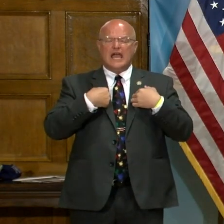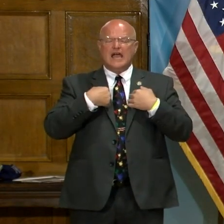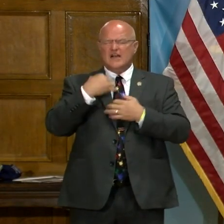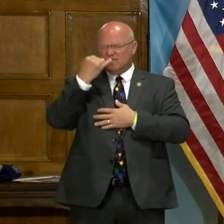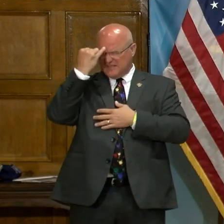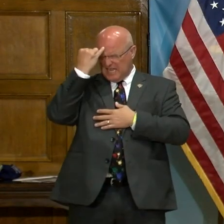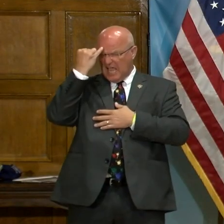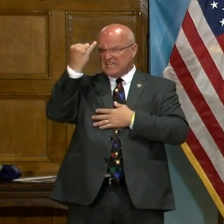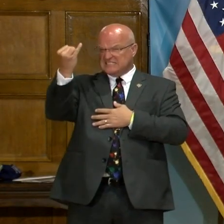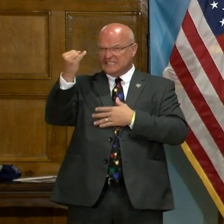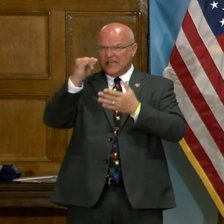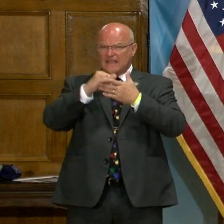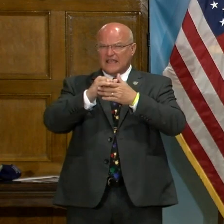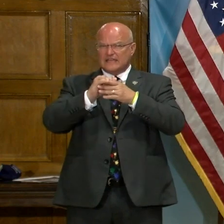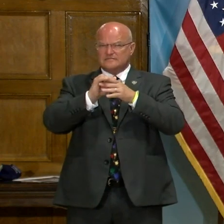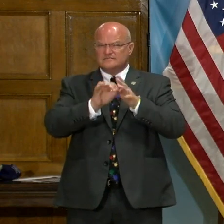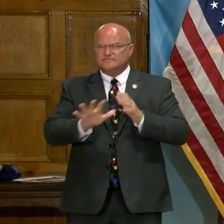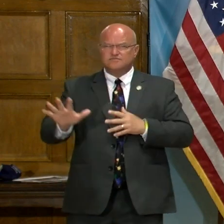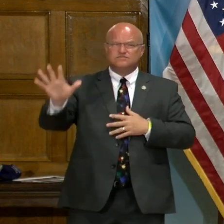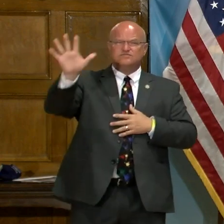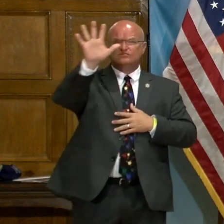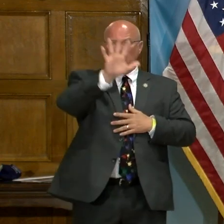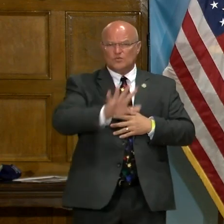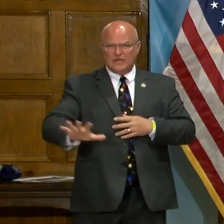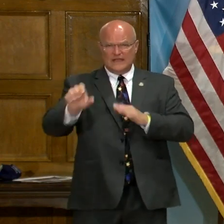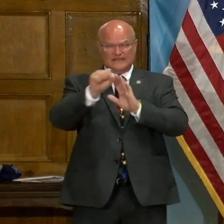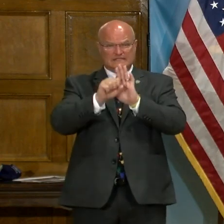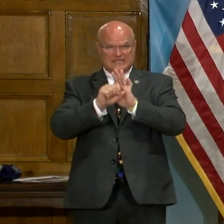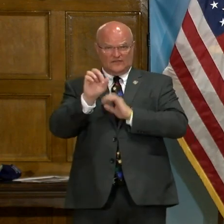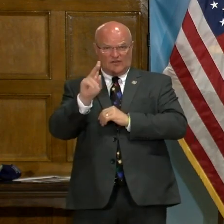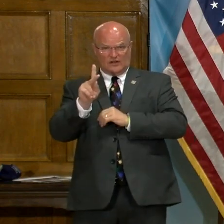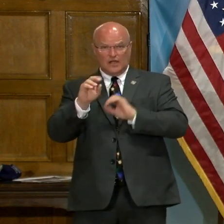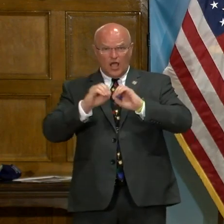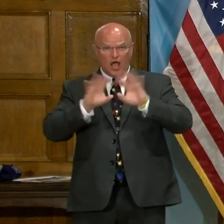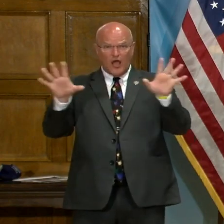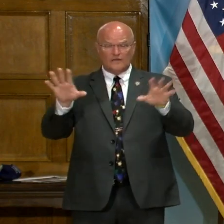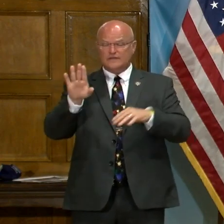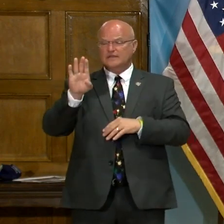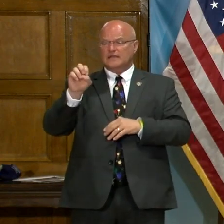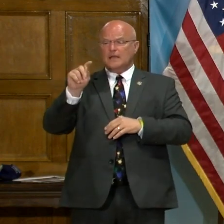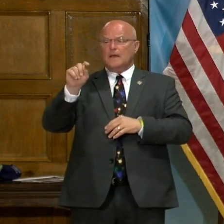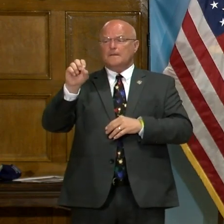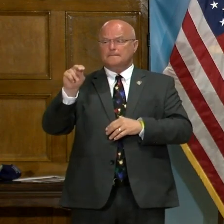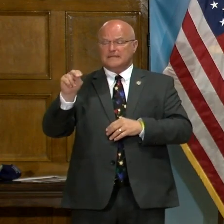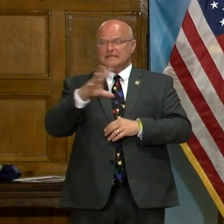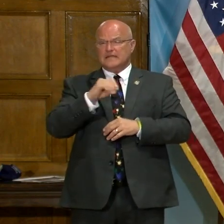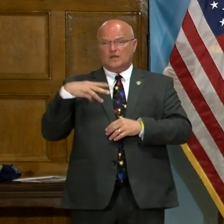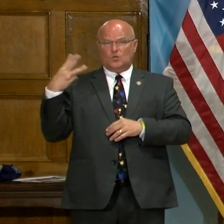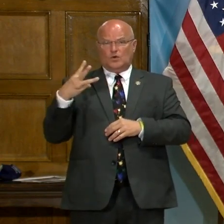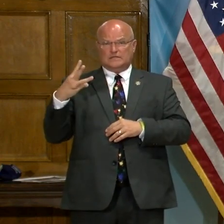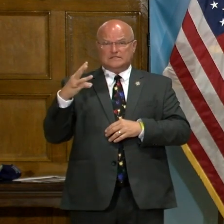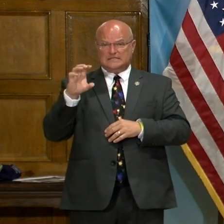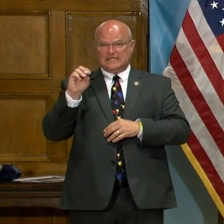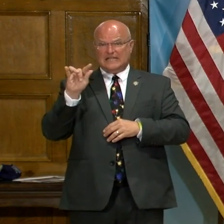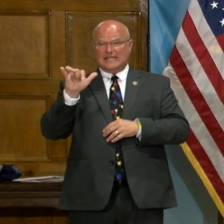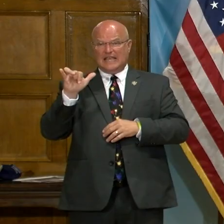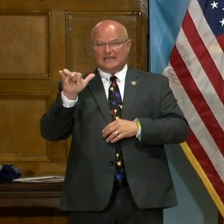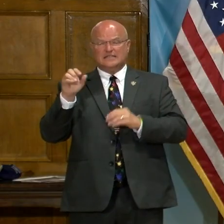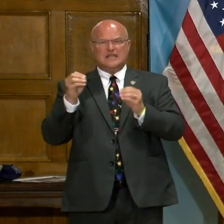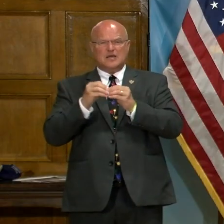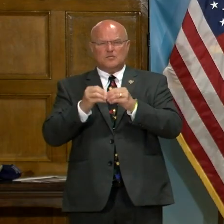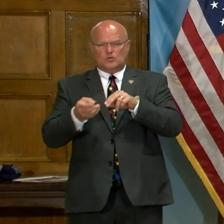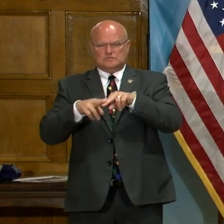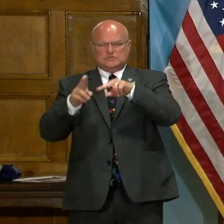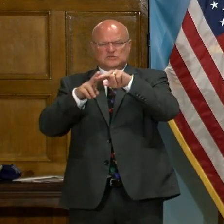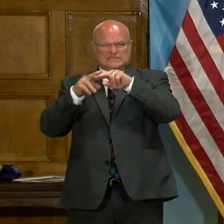idea that they're scattered around the state of Arkansas. Obviously, Benton and Washington County has had a more significant increase in